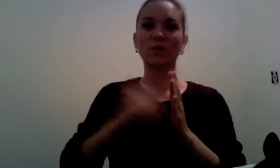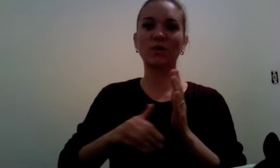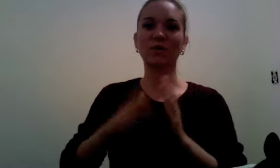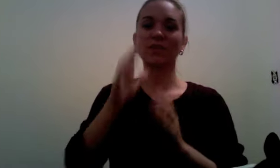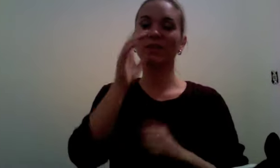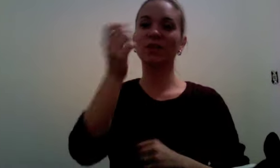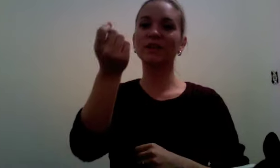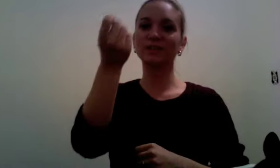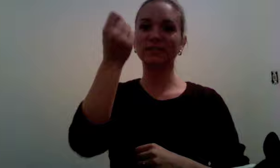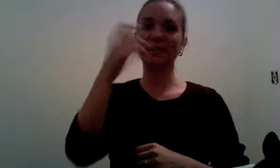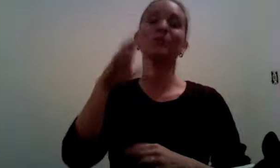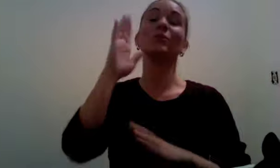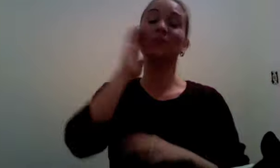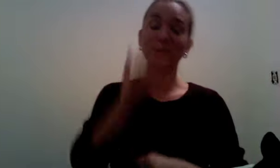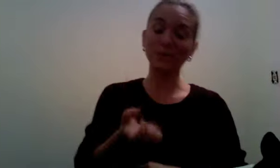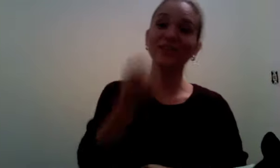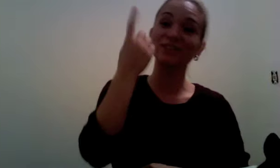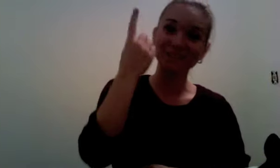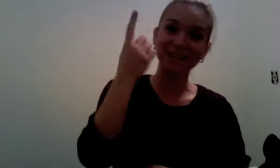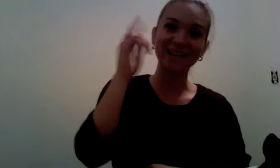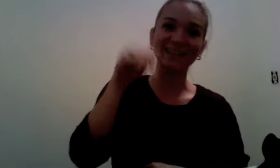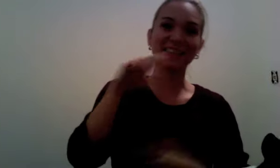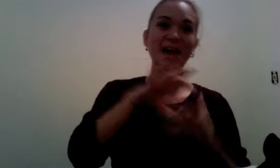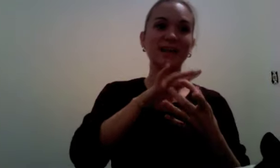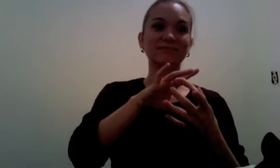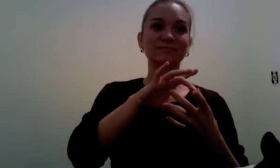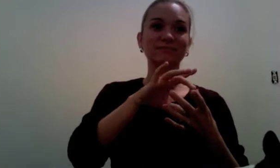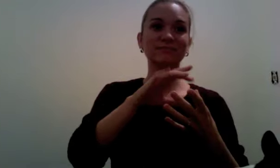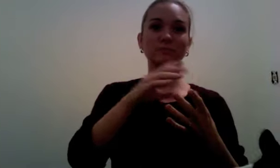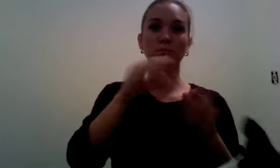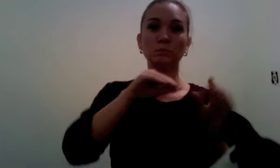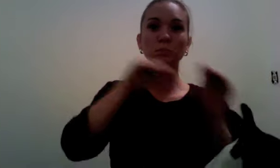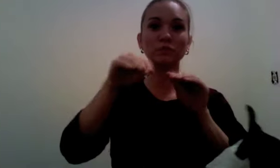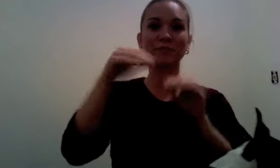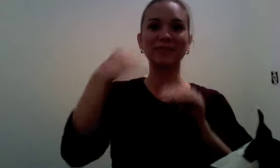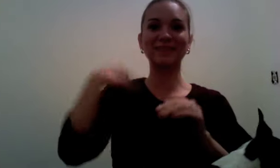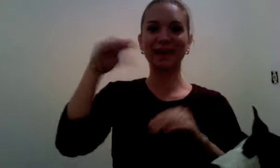over, they will understand that movement, that